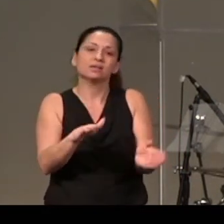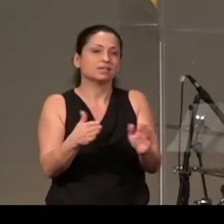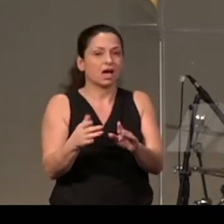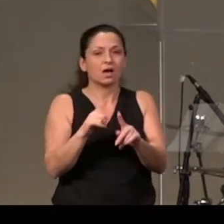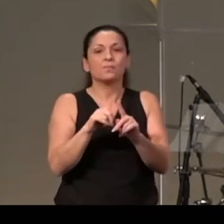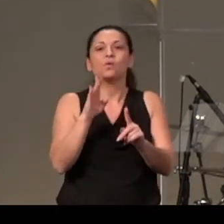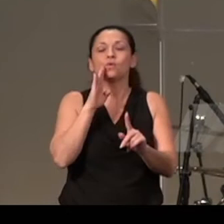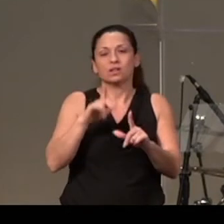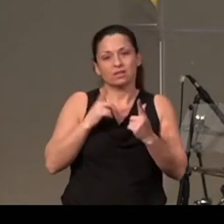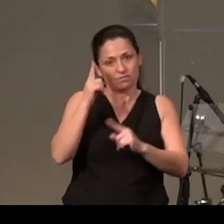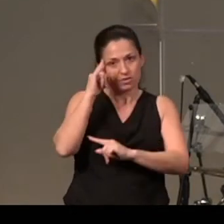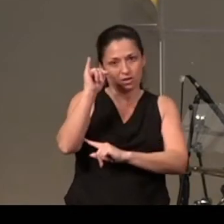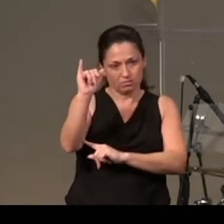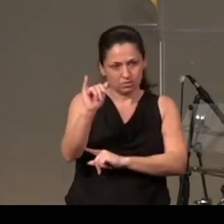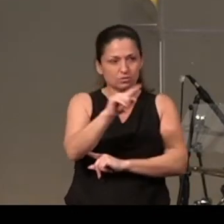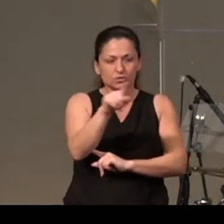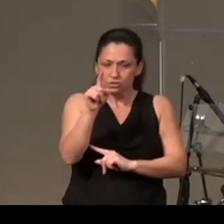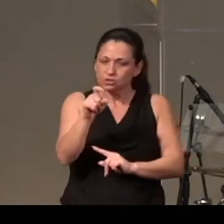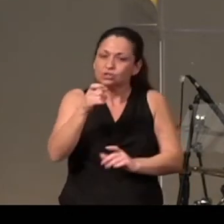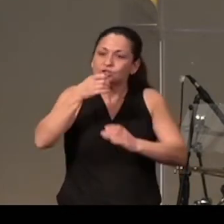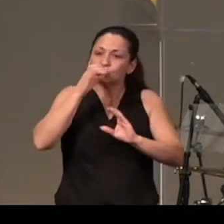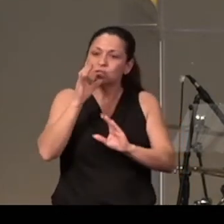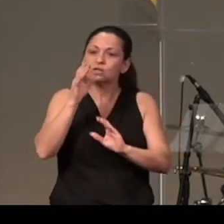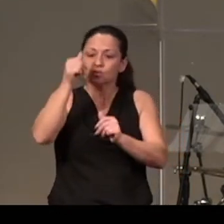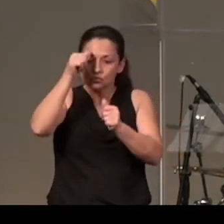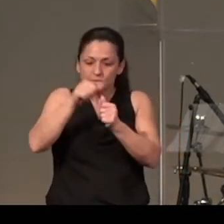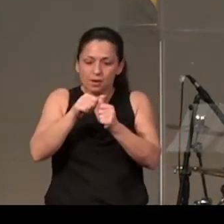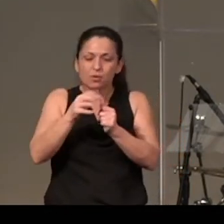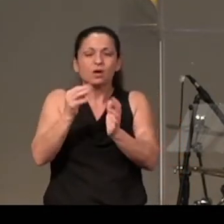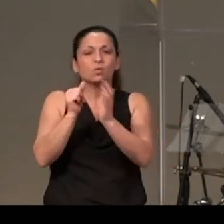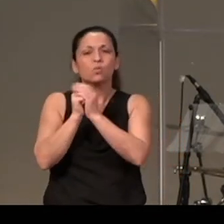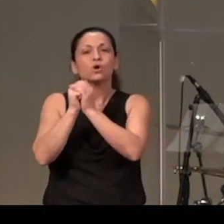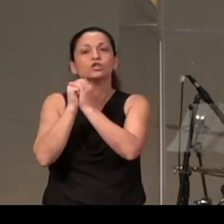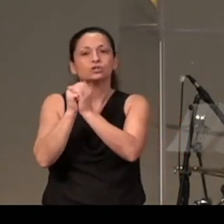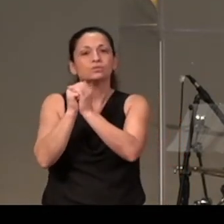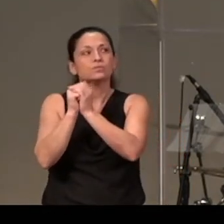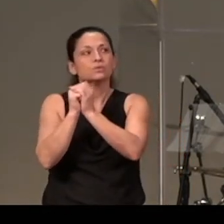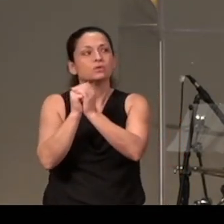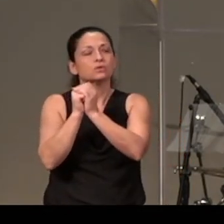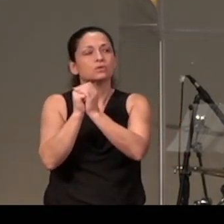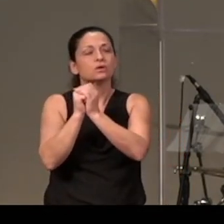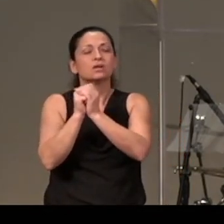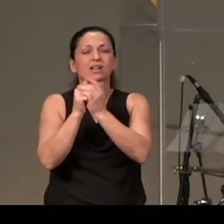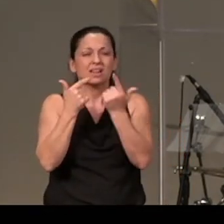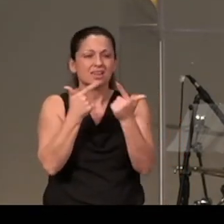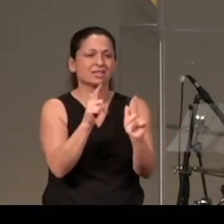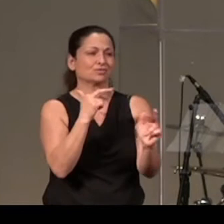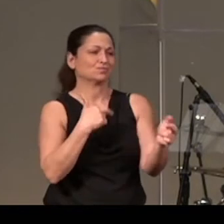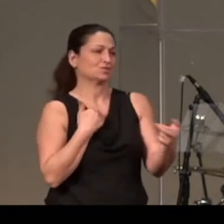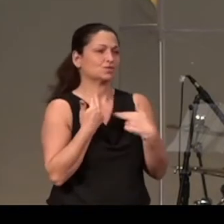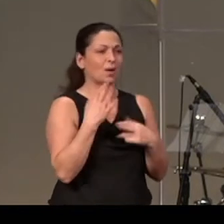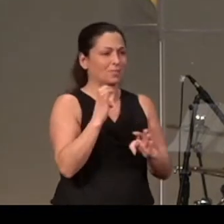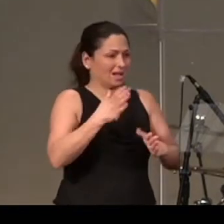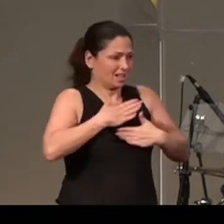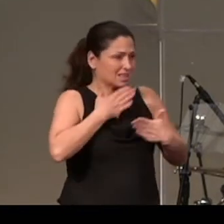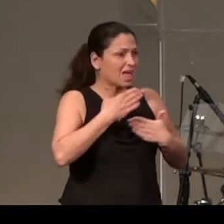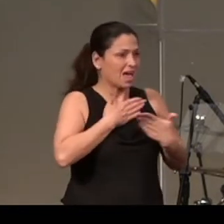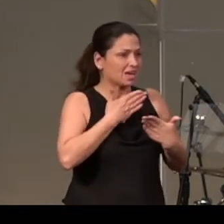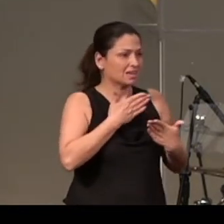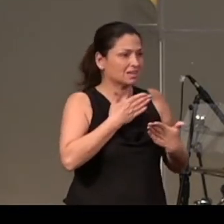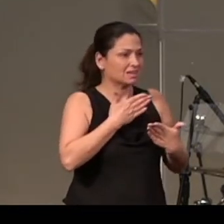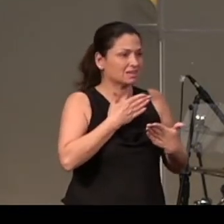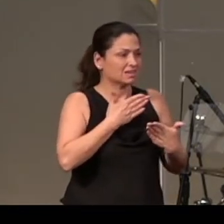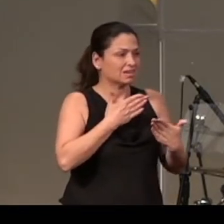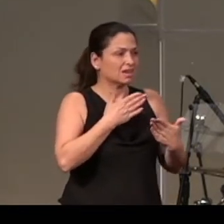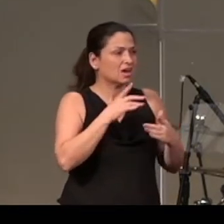Drink and remember. Drink and remember in worship that let's rejoice and be glad in worship. Let's rejoice and be